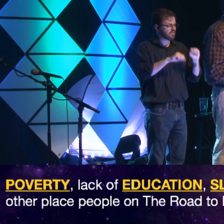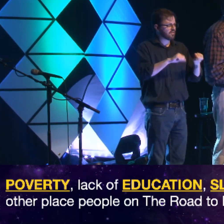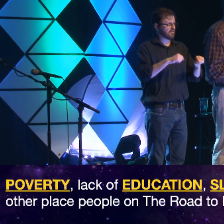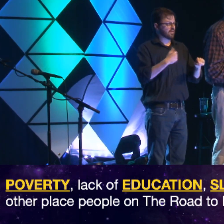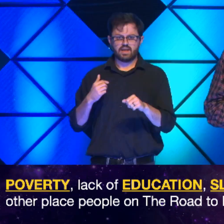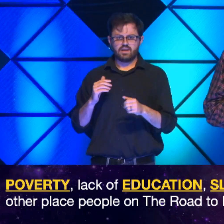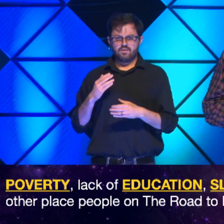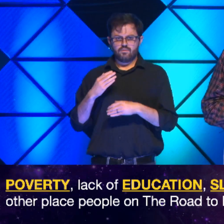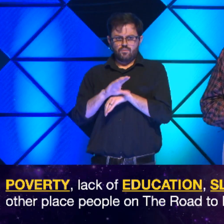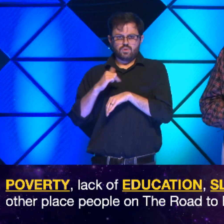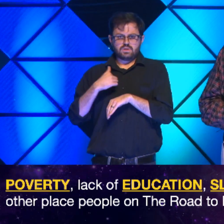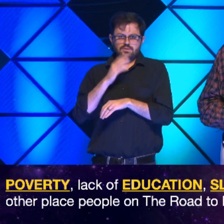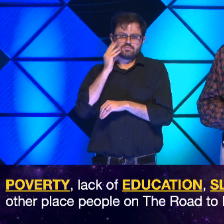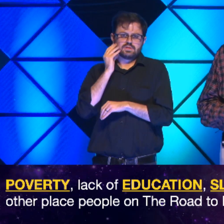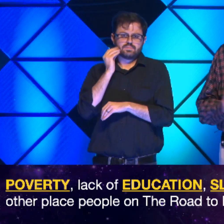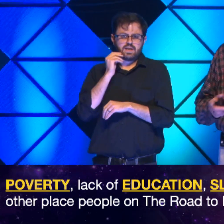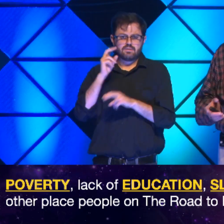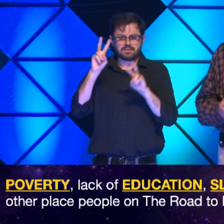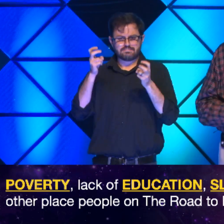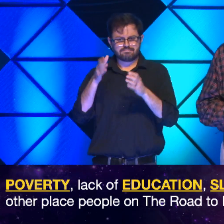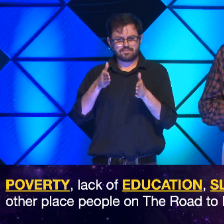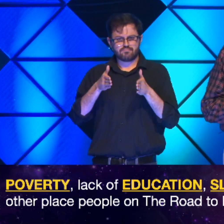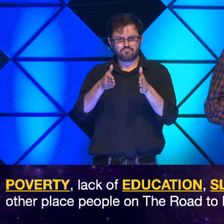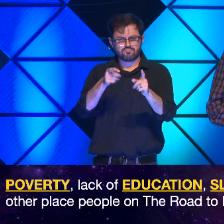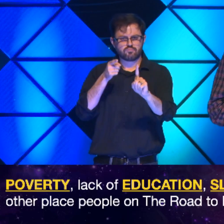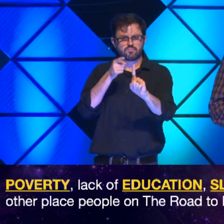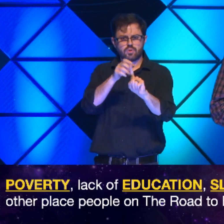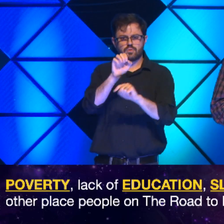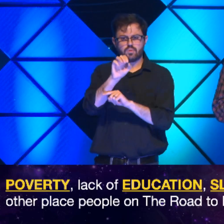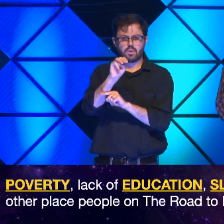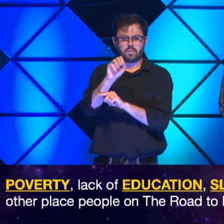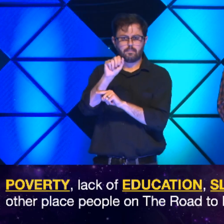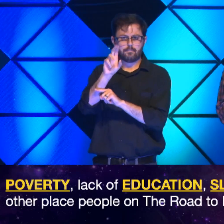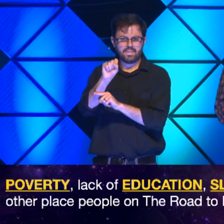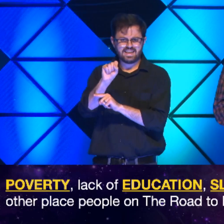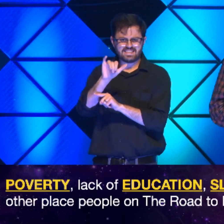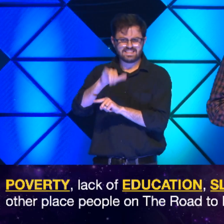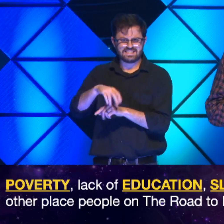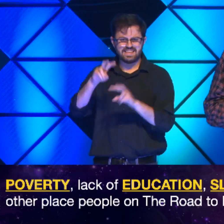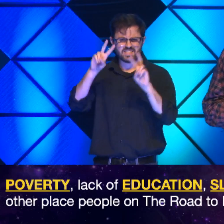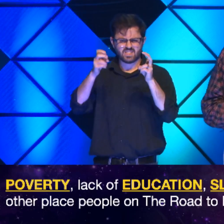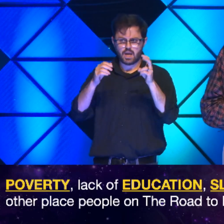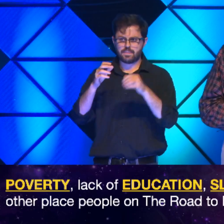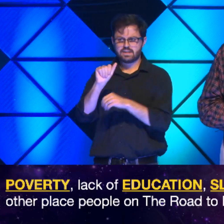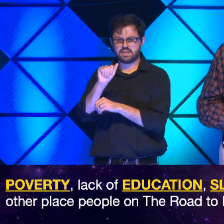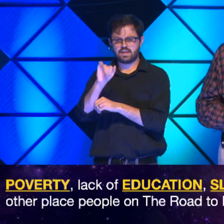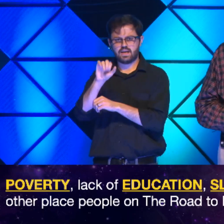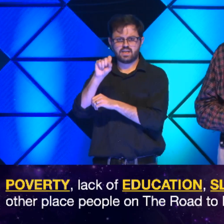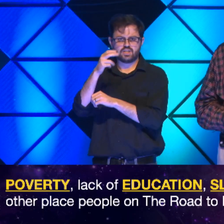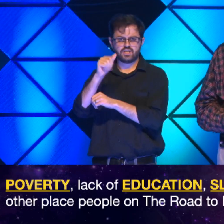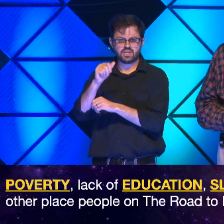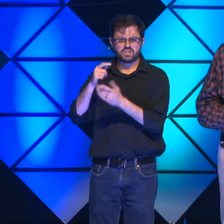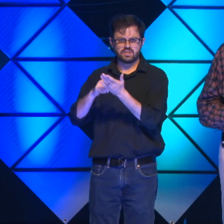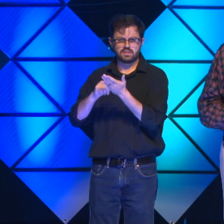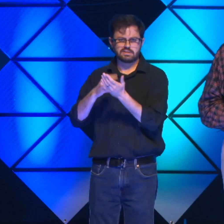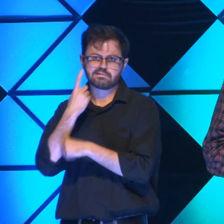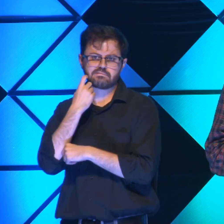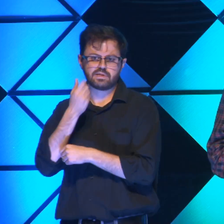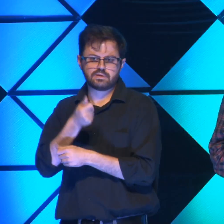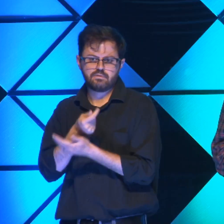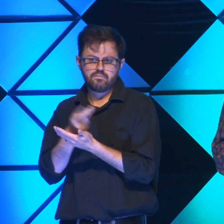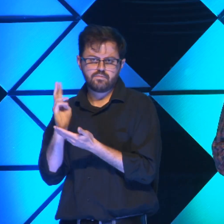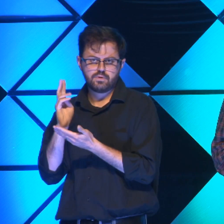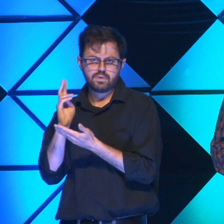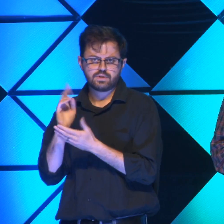Emmaus. Aisha talked briefly about the road to Emmaus a couple of weeks ago, and that's what I want to talk more in depth about today. See,